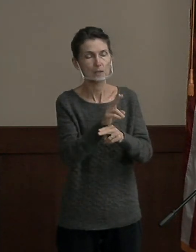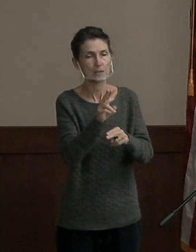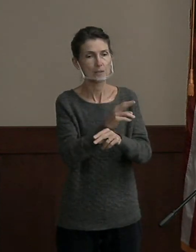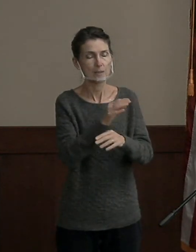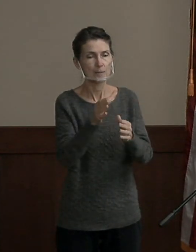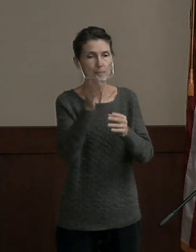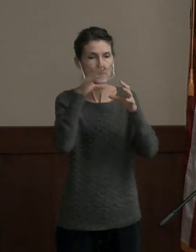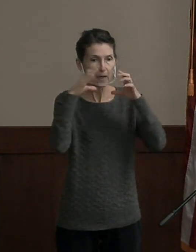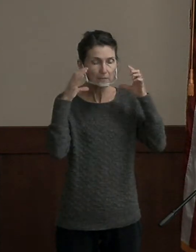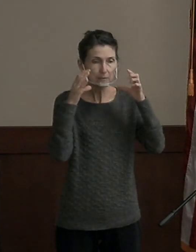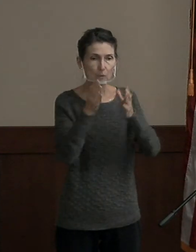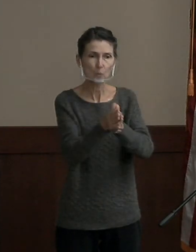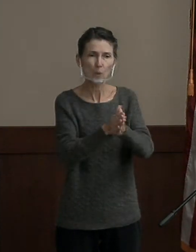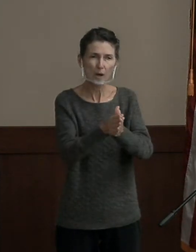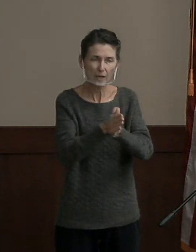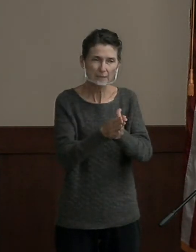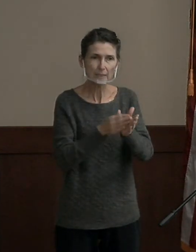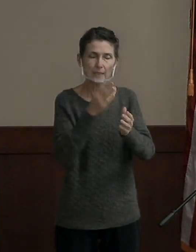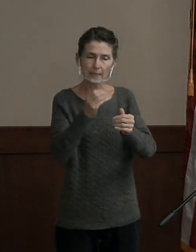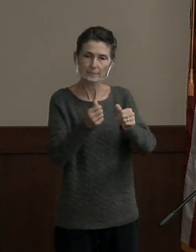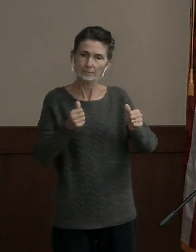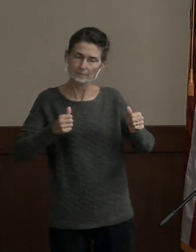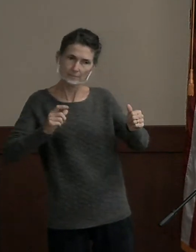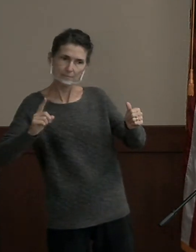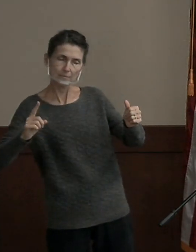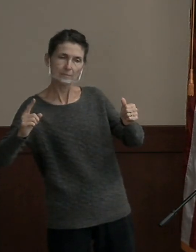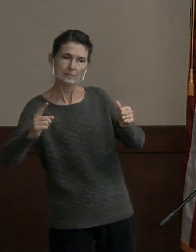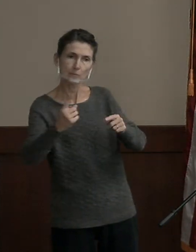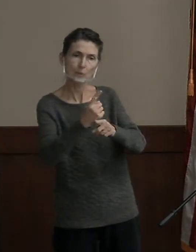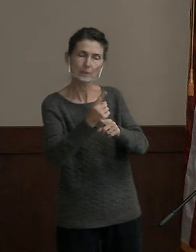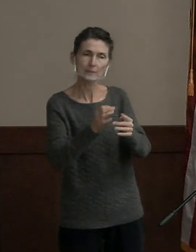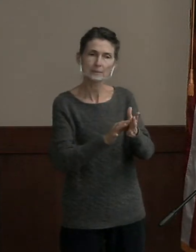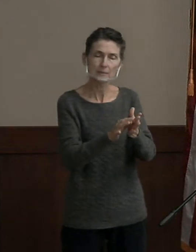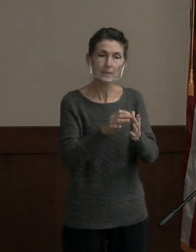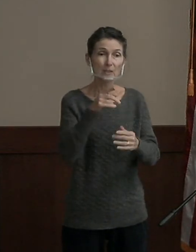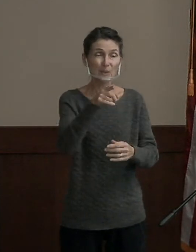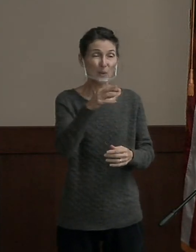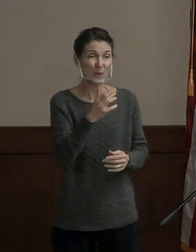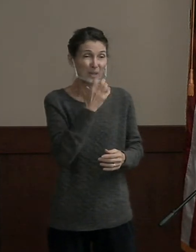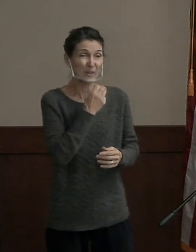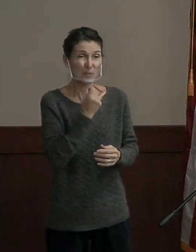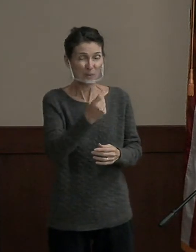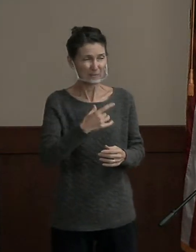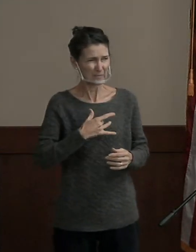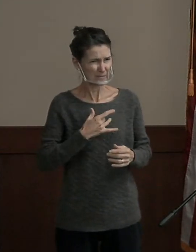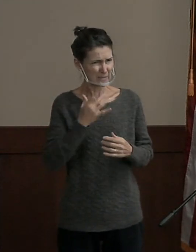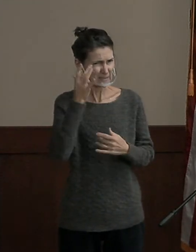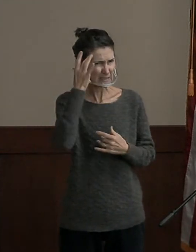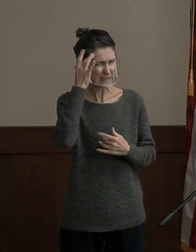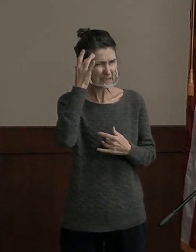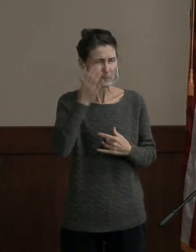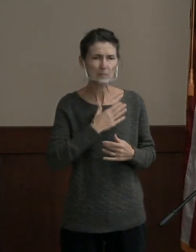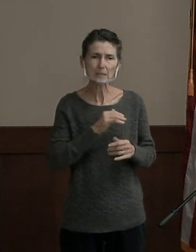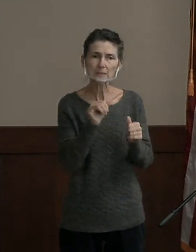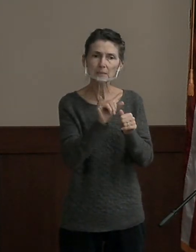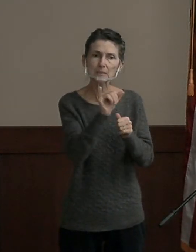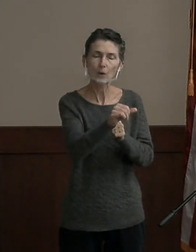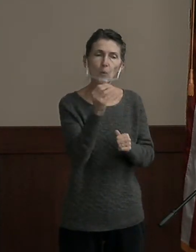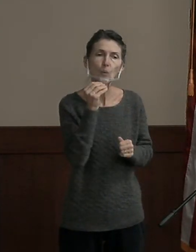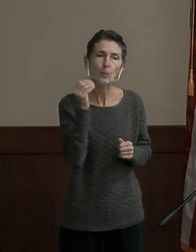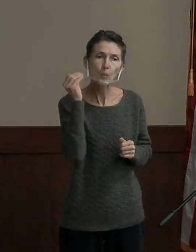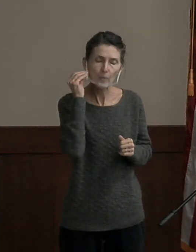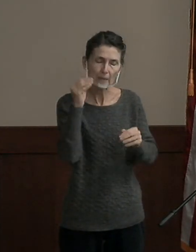your hands, and watch your distance. If you or a loved one is feeling sick, please stay home and